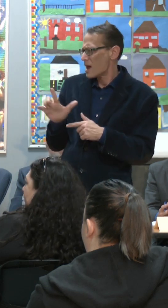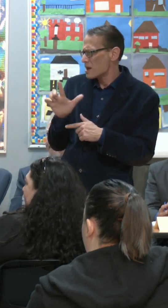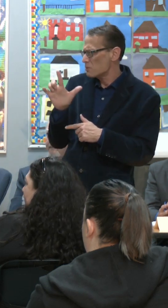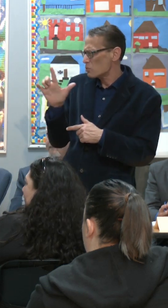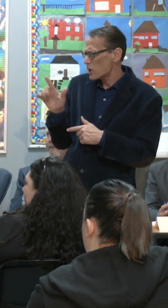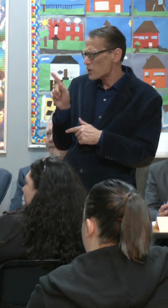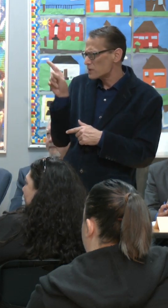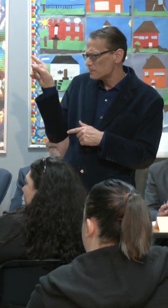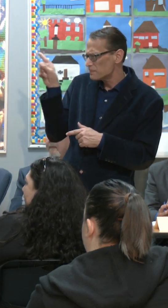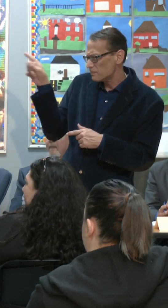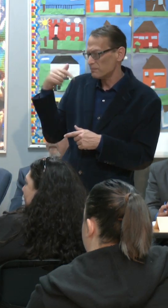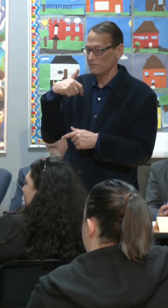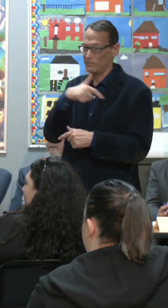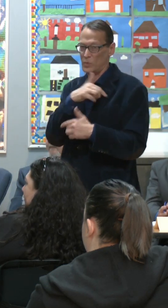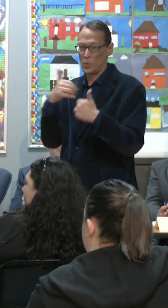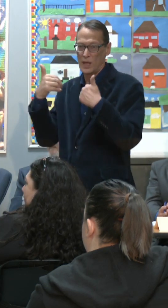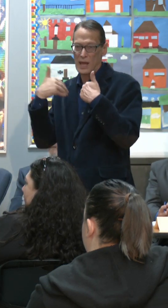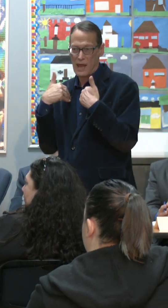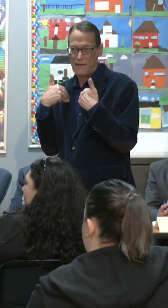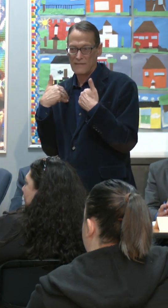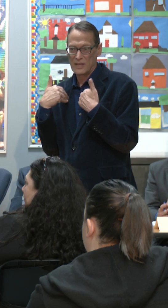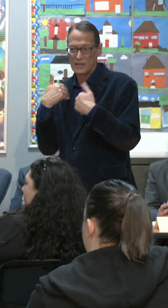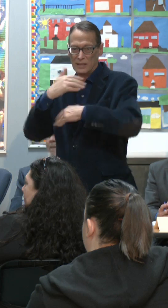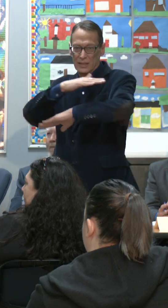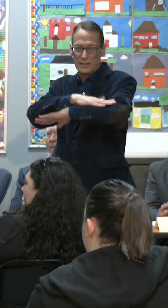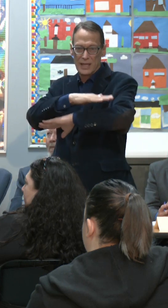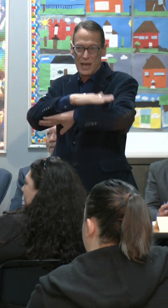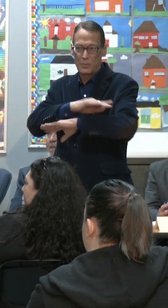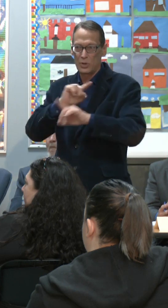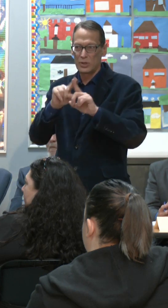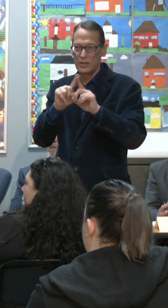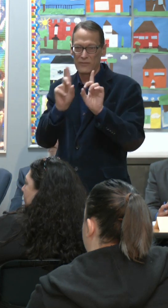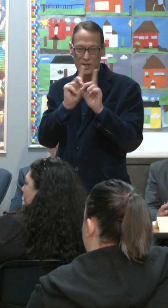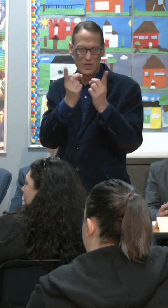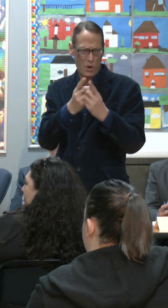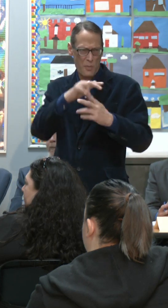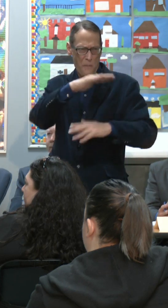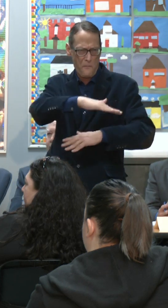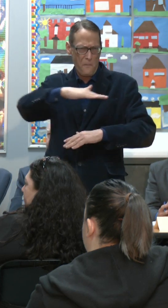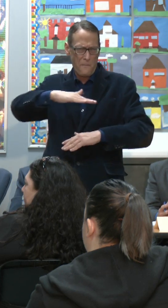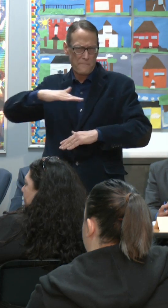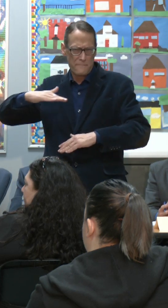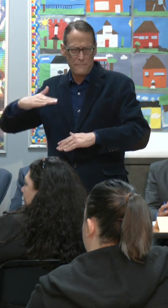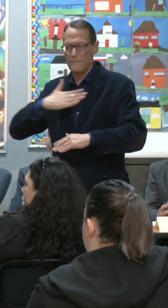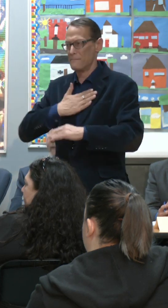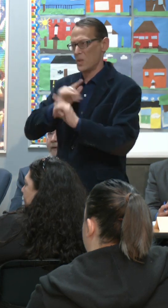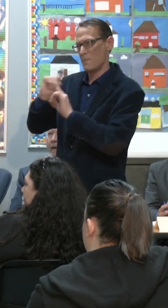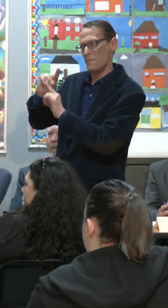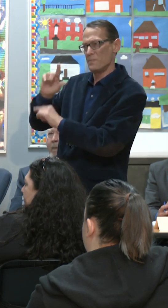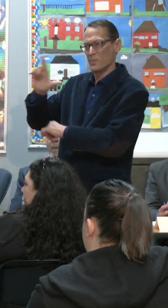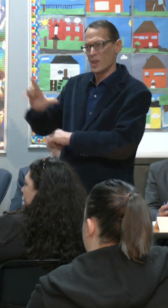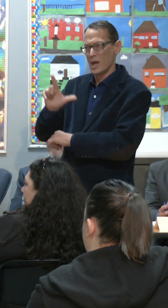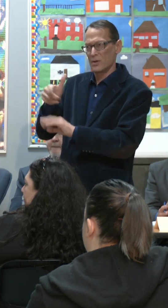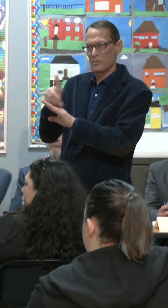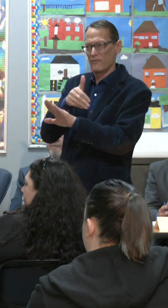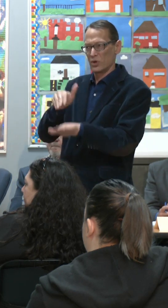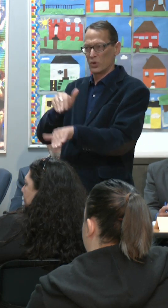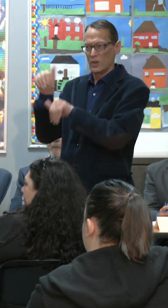with you. Thank you, ma'am. Thank you. Any other questions?